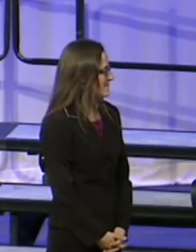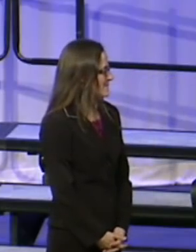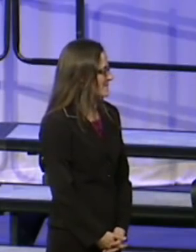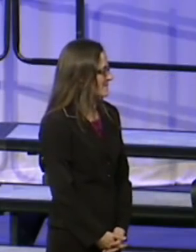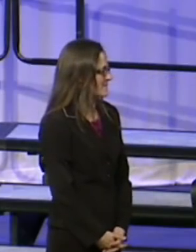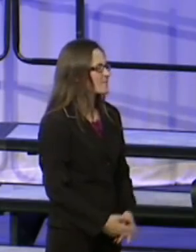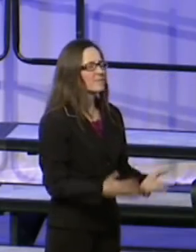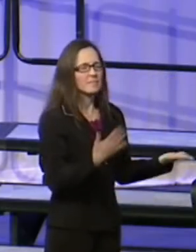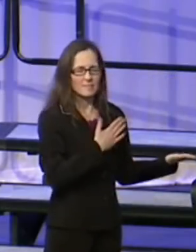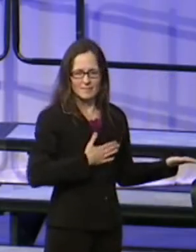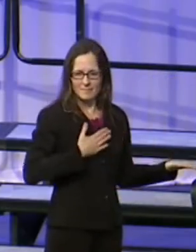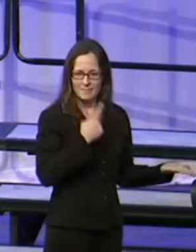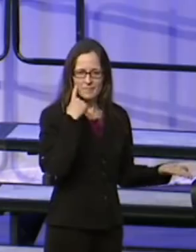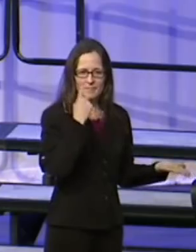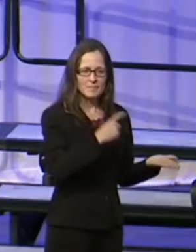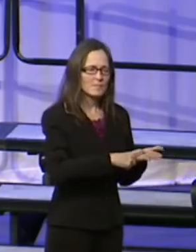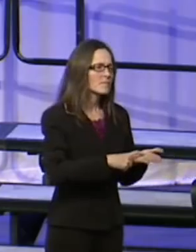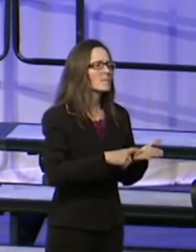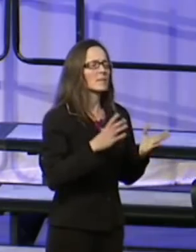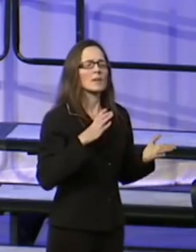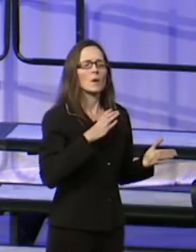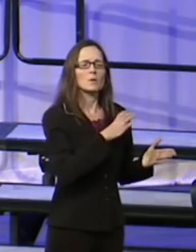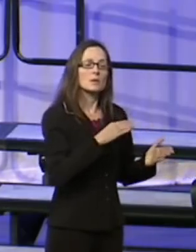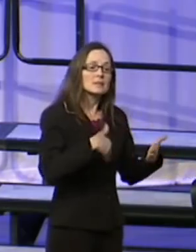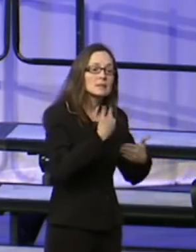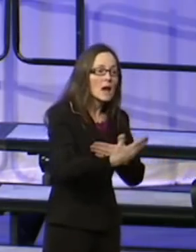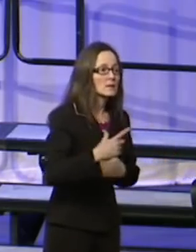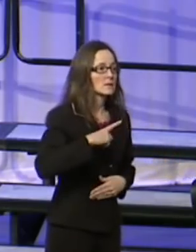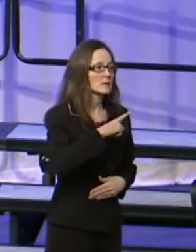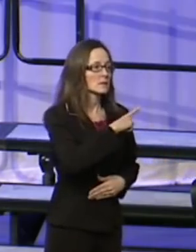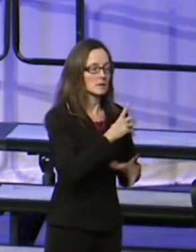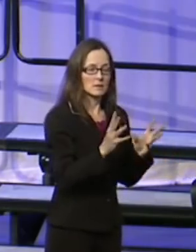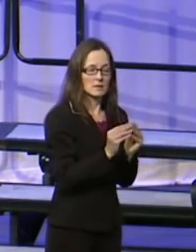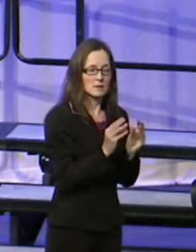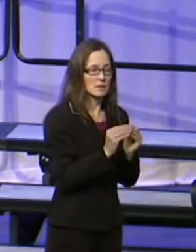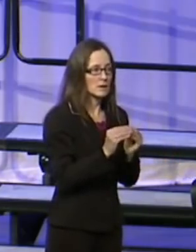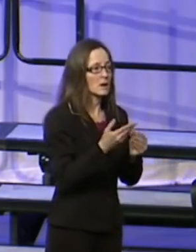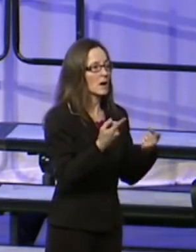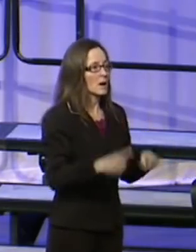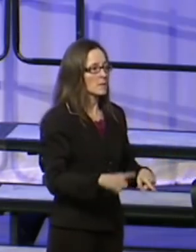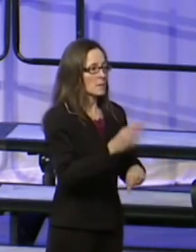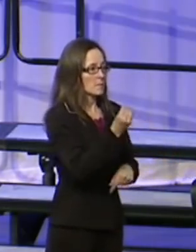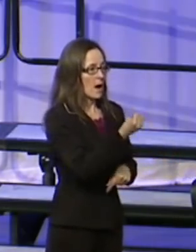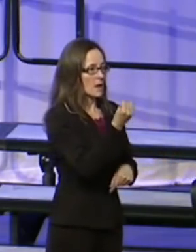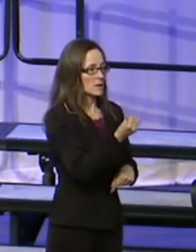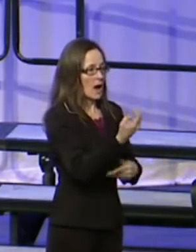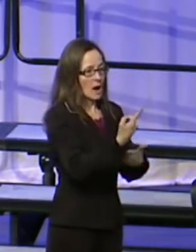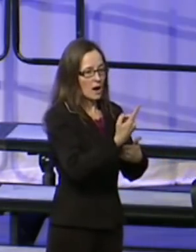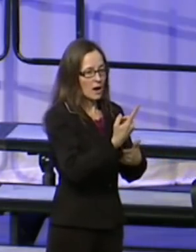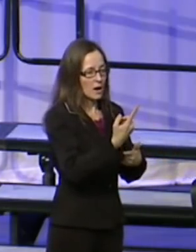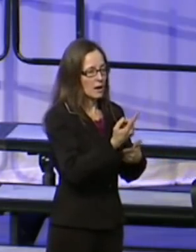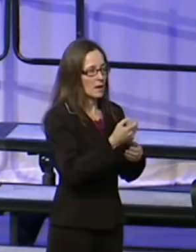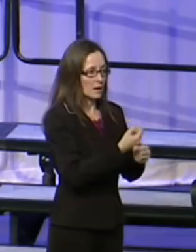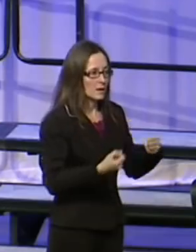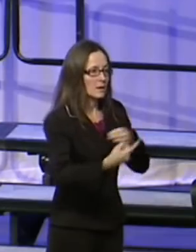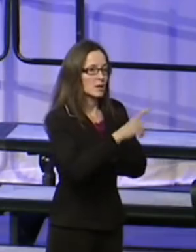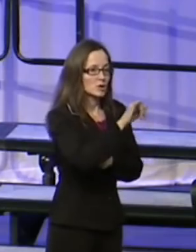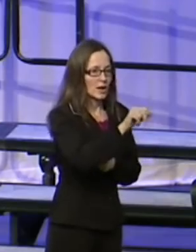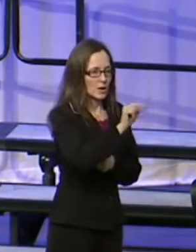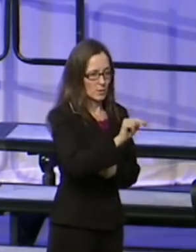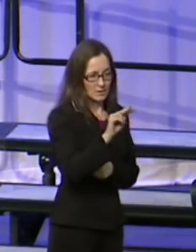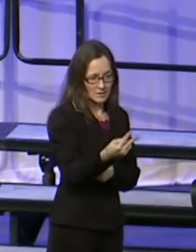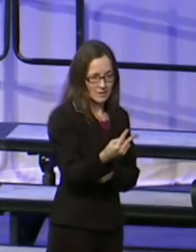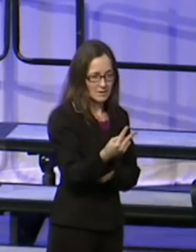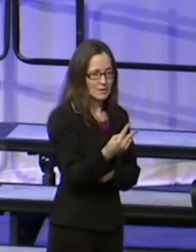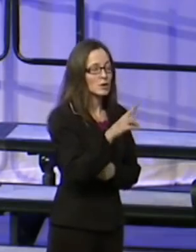Please note the council's next legislative session will be on Monday, January 7th, 2019 at 7